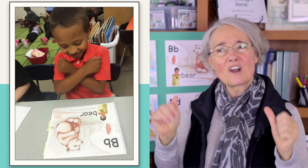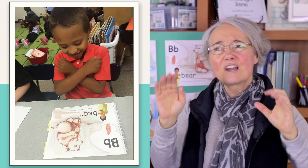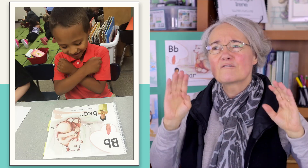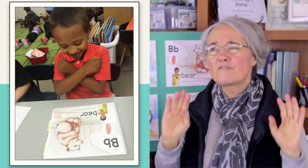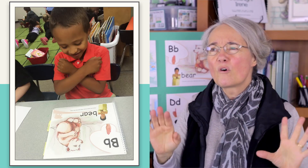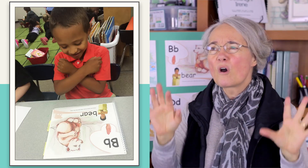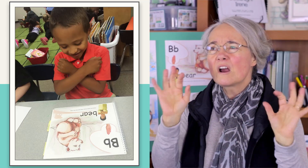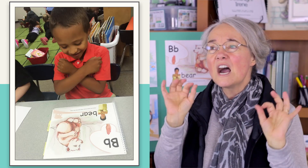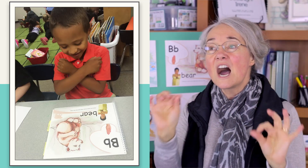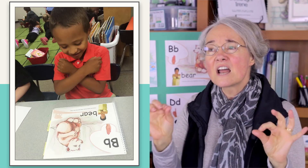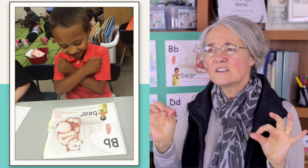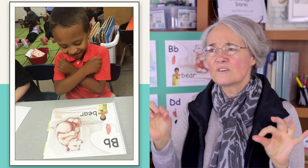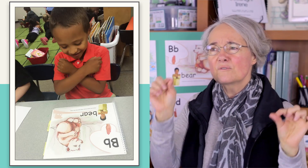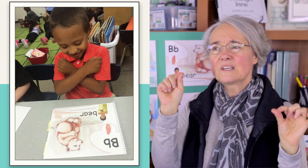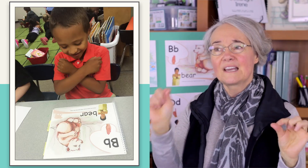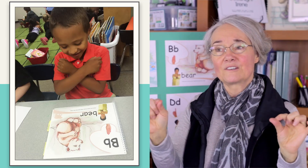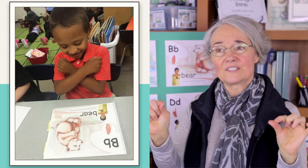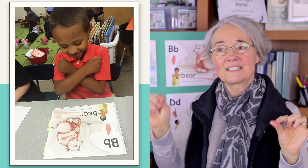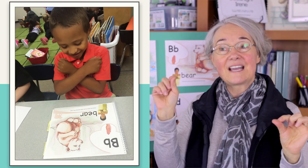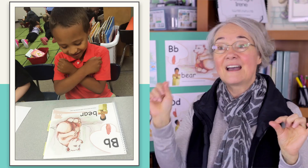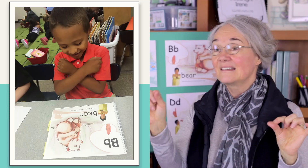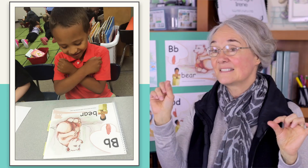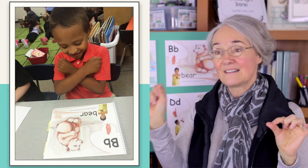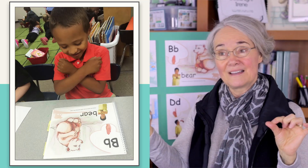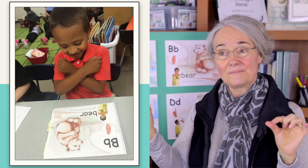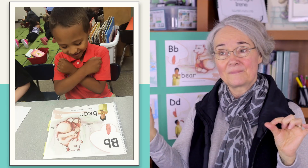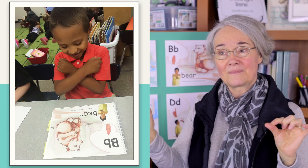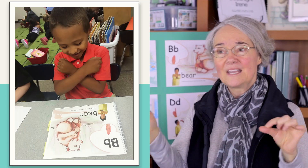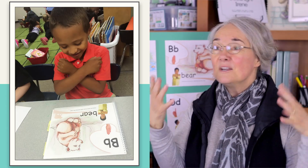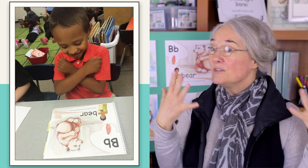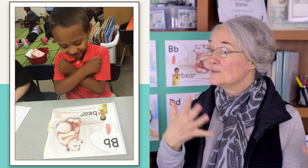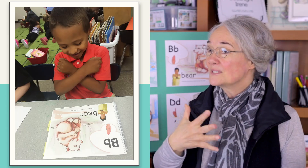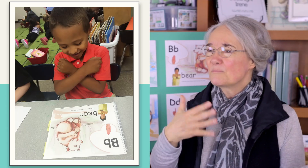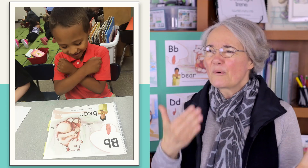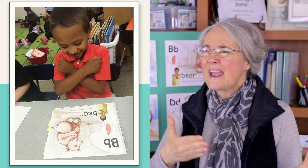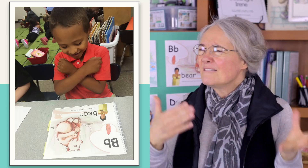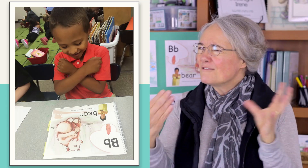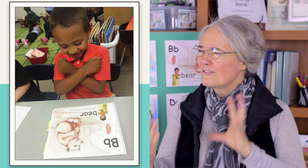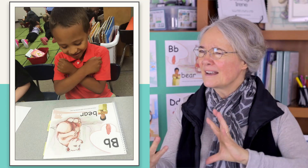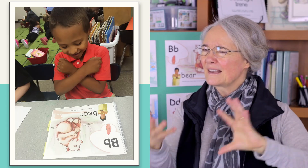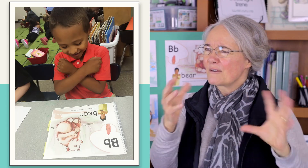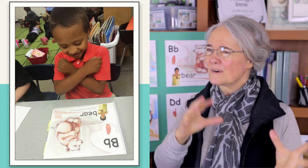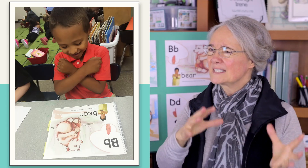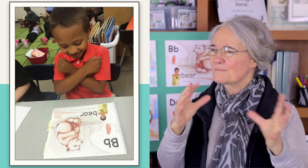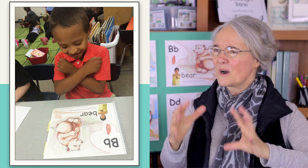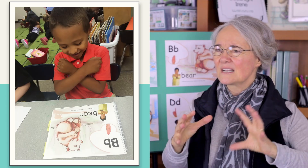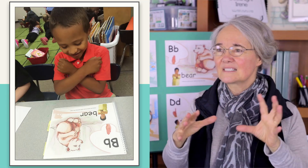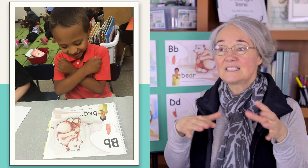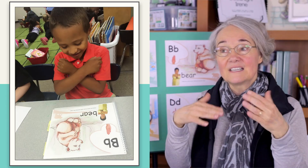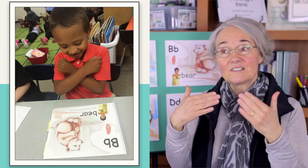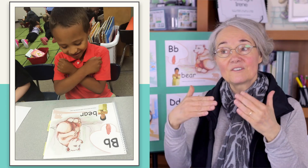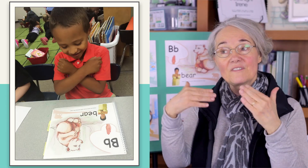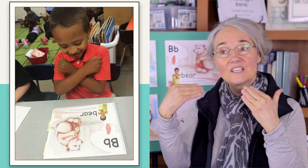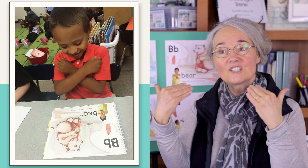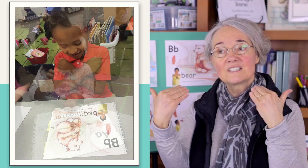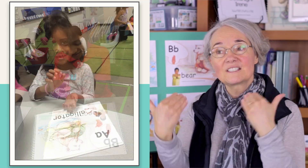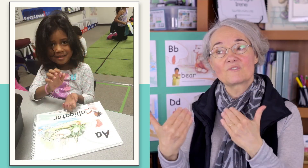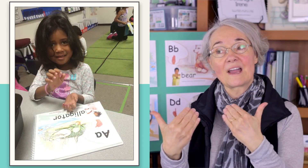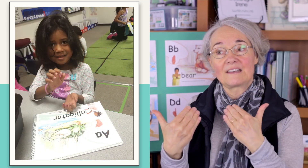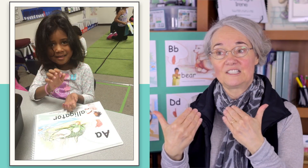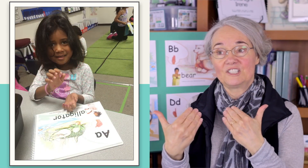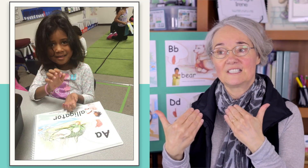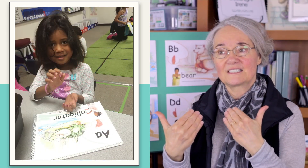then target 4 unknown letters at a time. Use brain-friendly response to